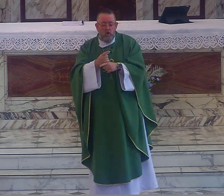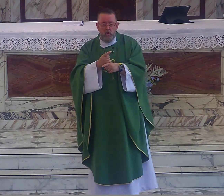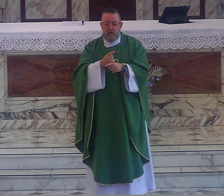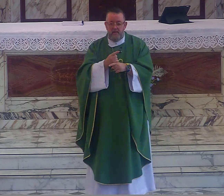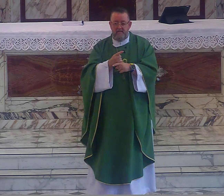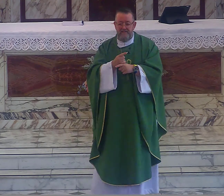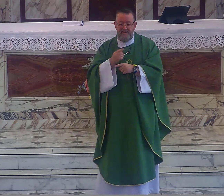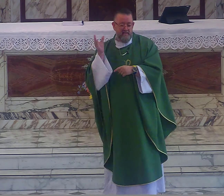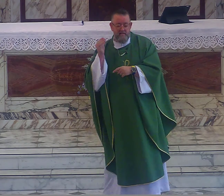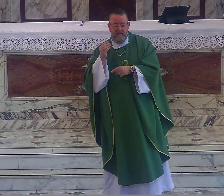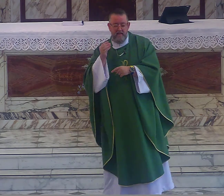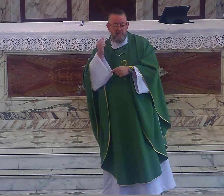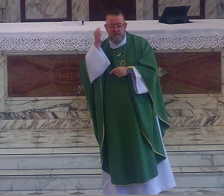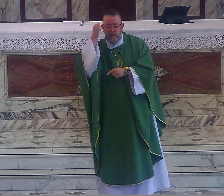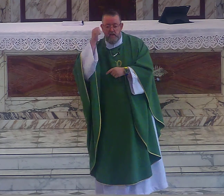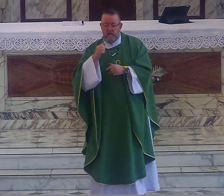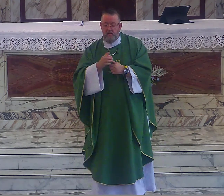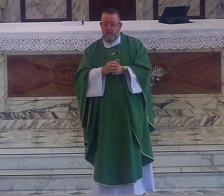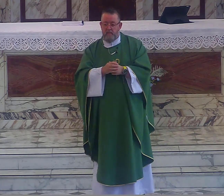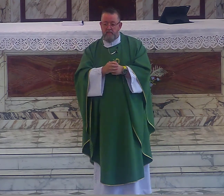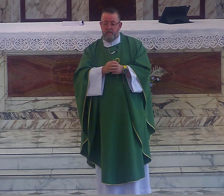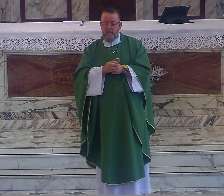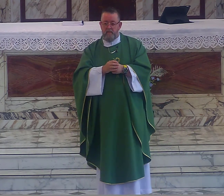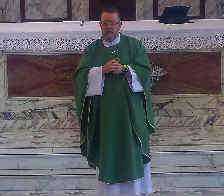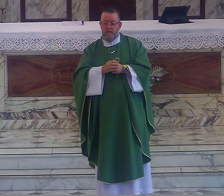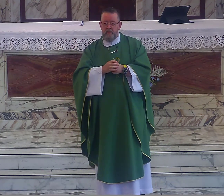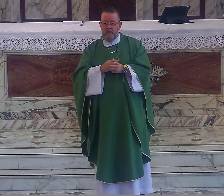the talk sounds silly.